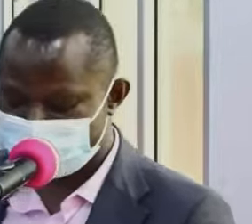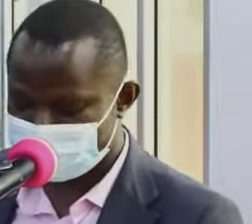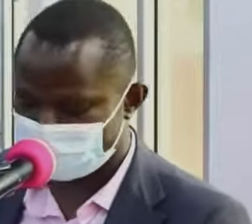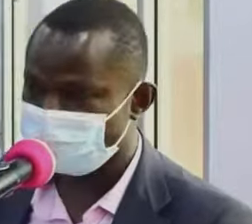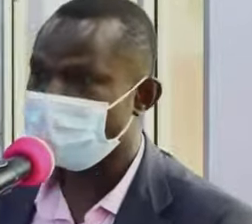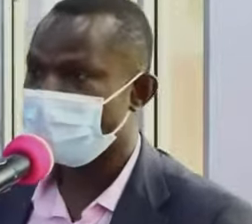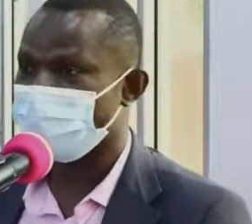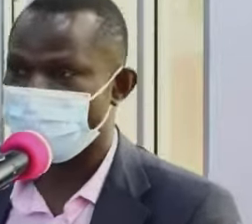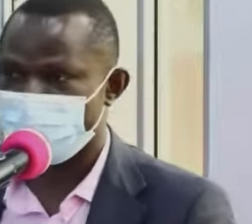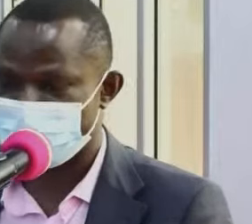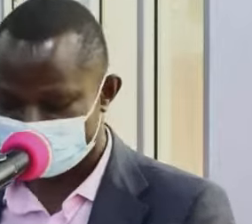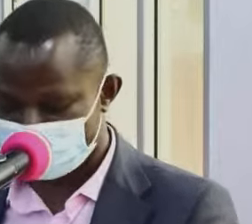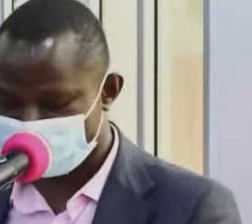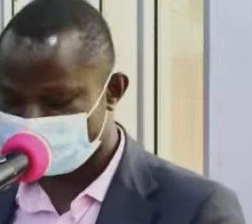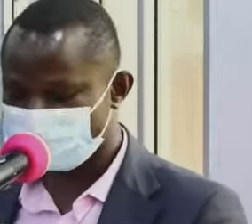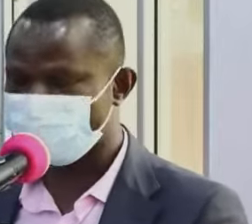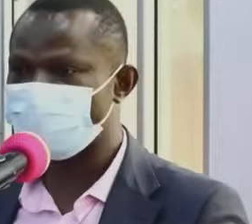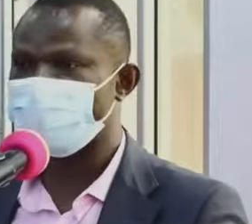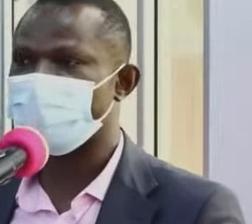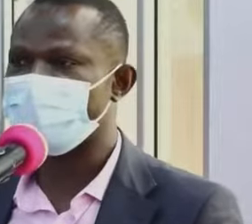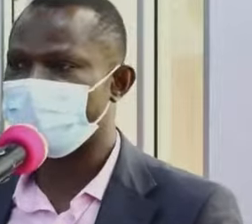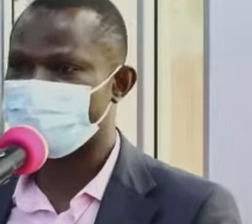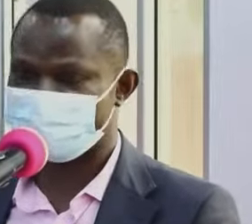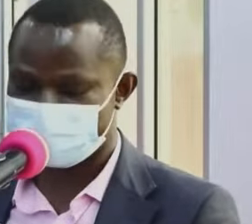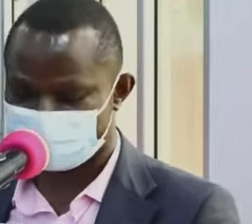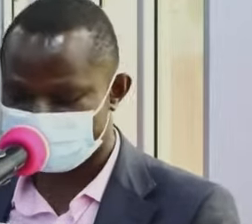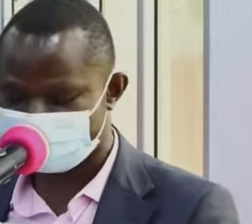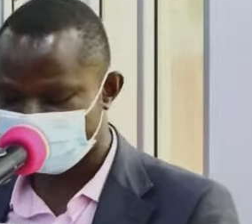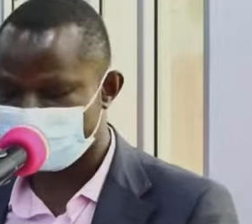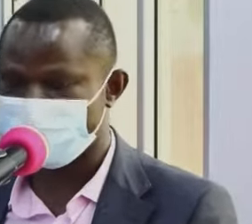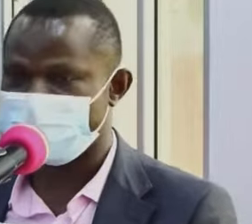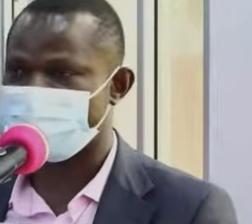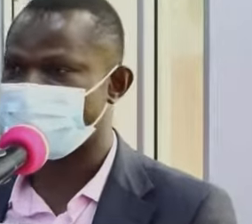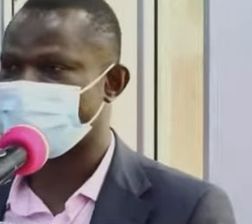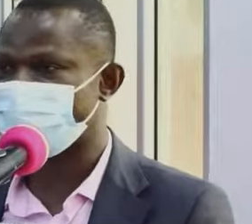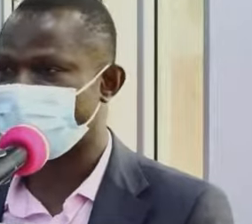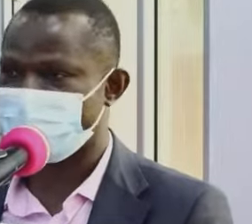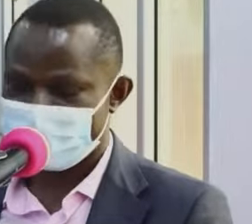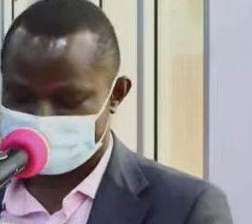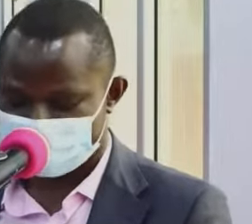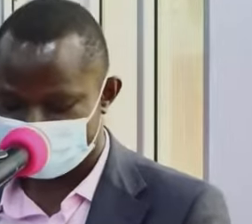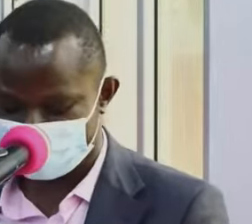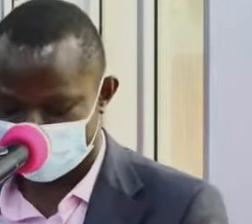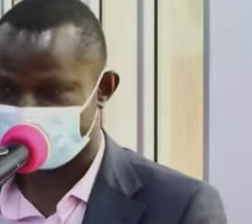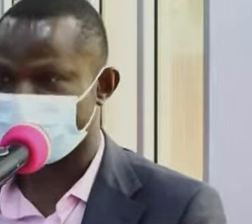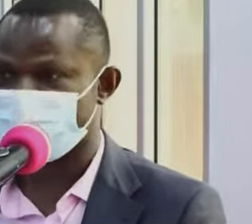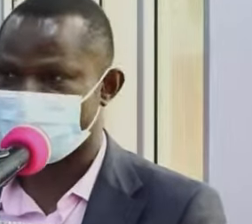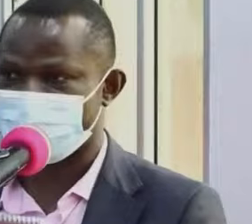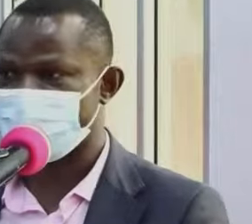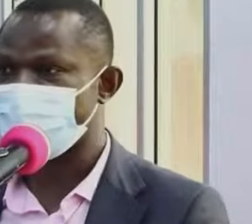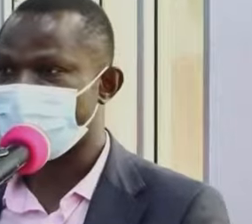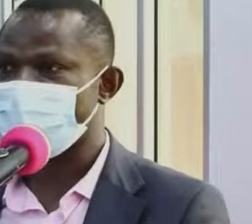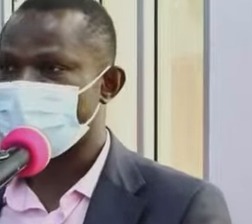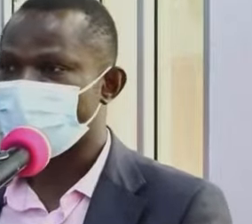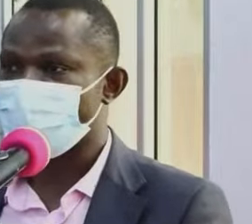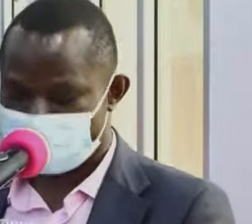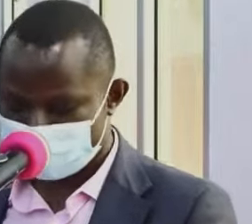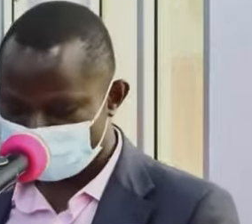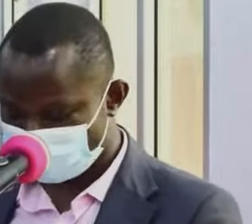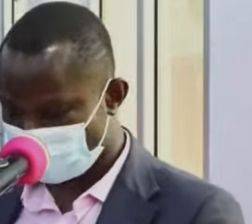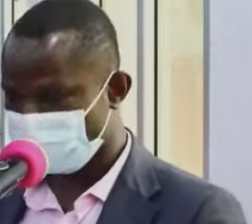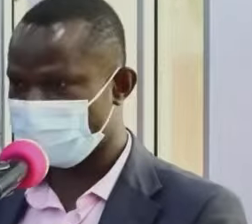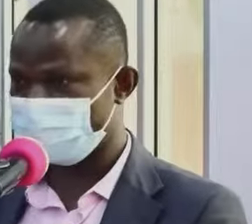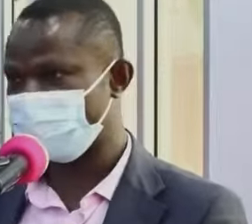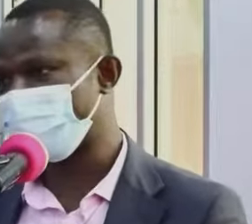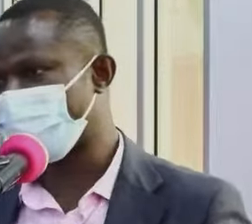$50 million every year through illegal fishing activities being embarked by these Chinese vessels. This is according to who?